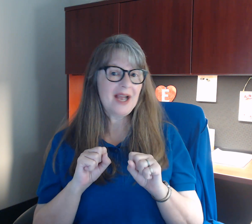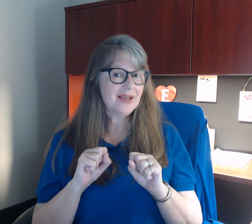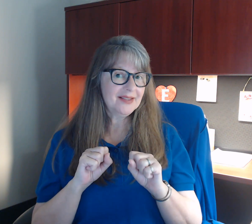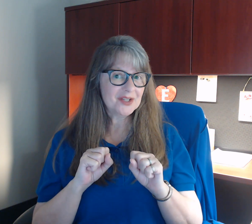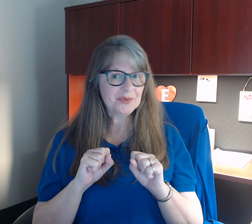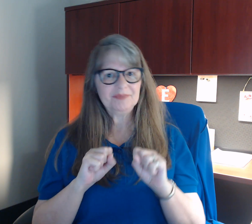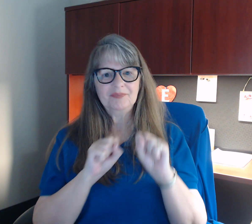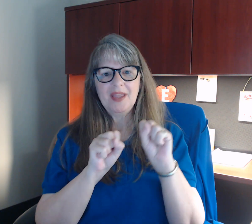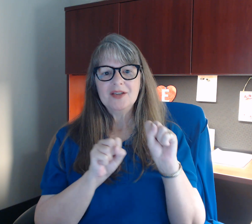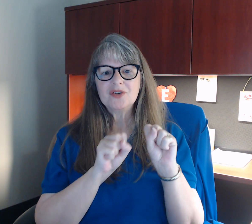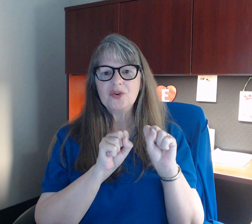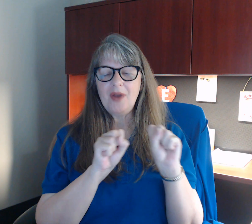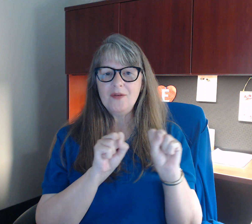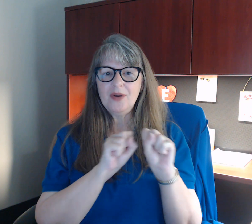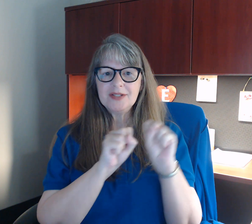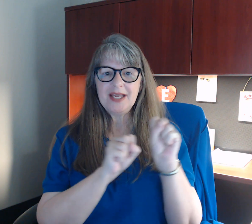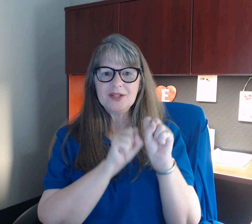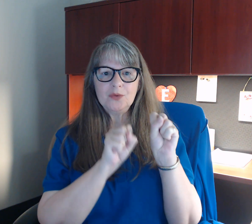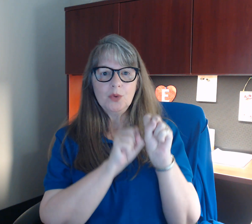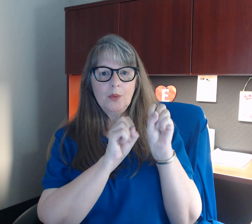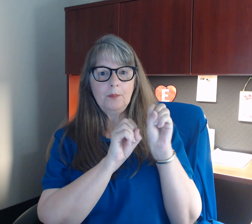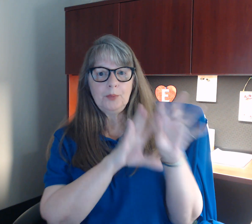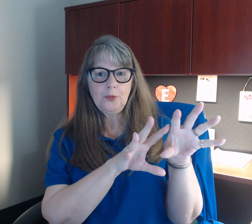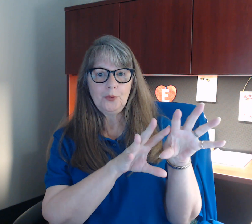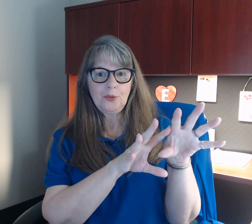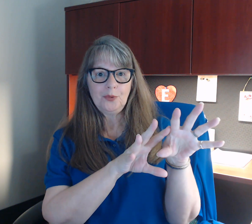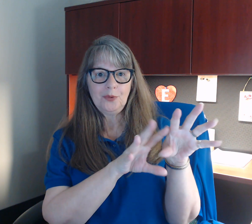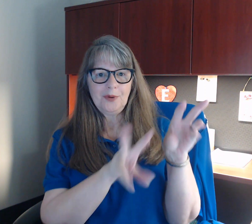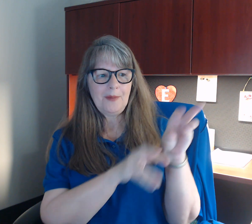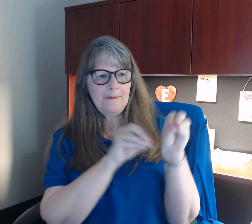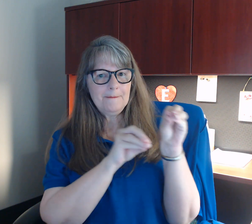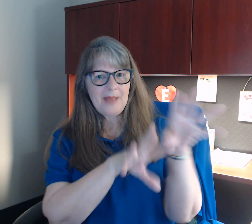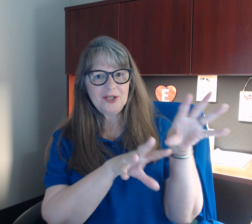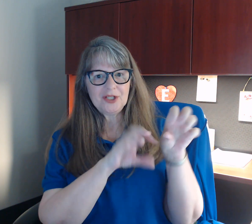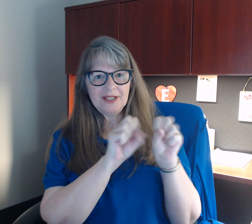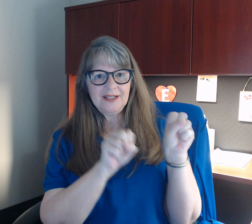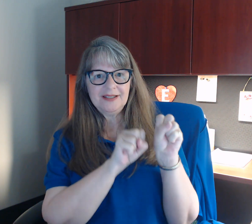like this one. So you have your S hands and magic.